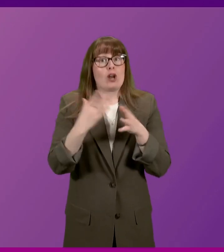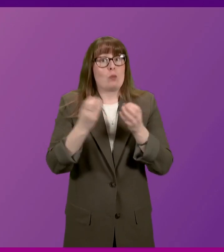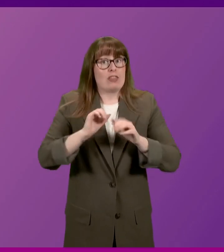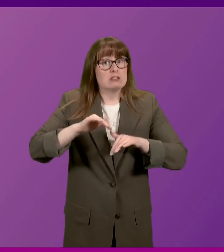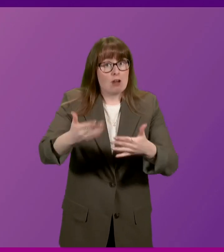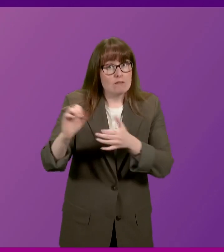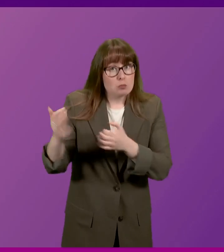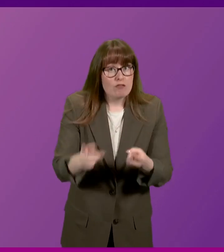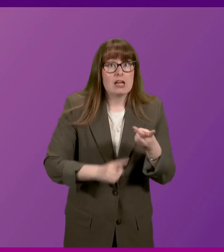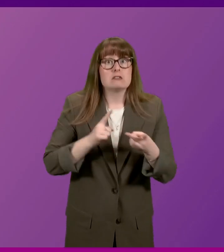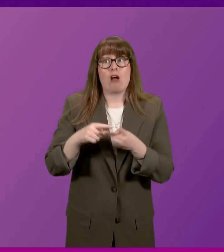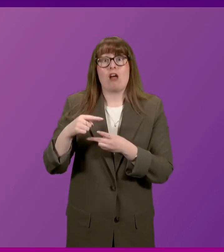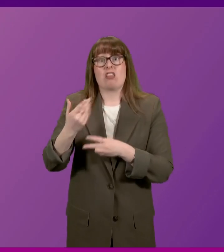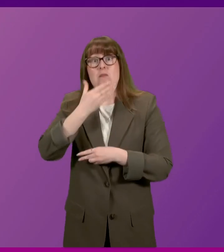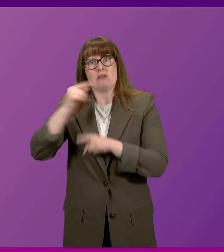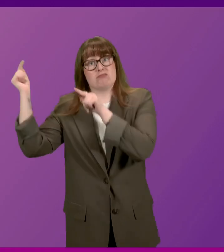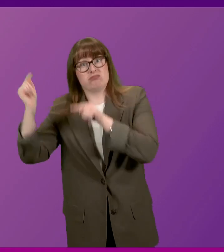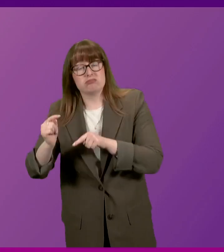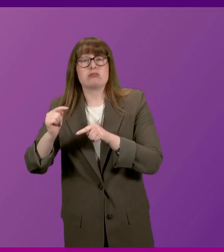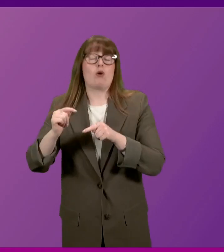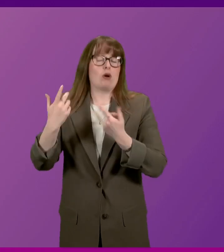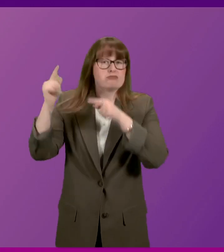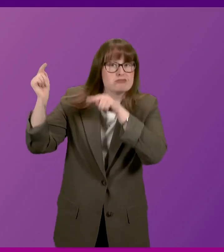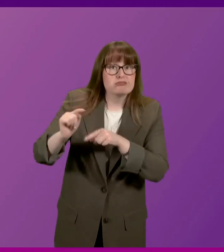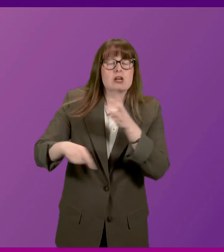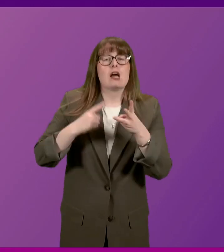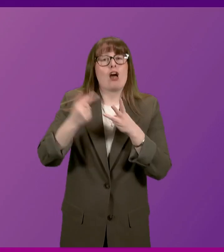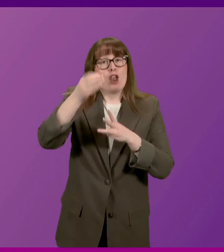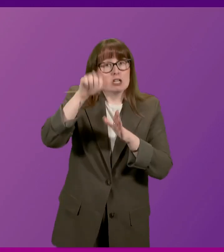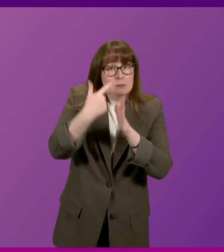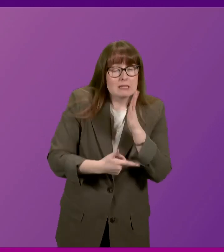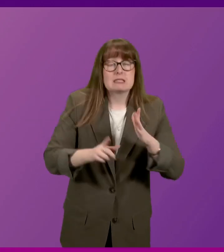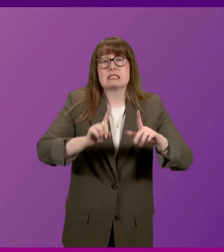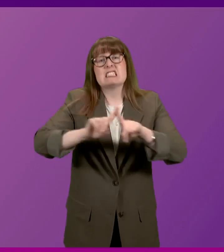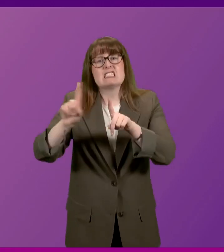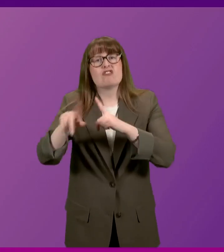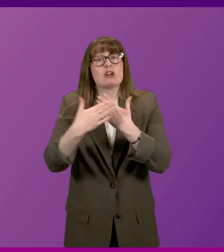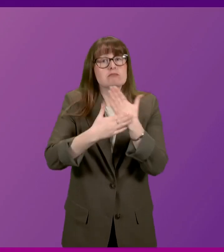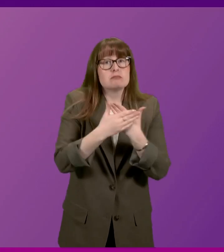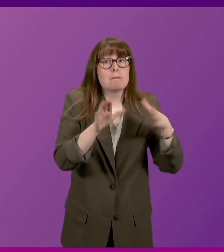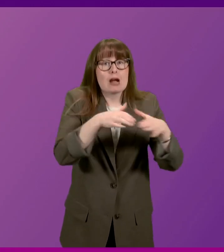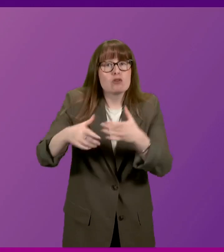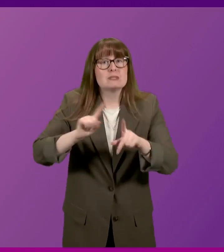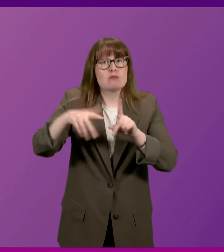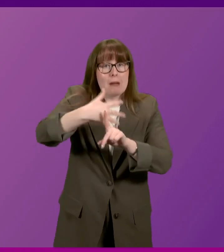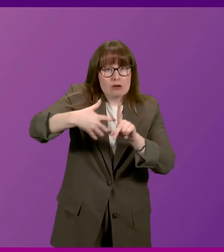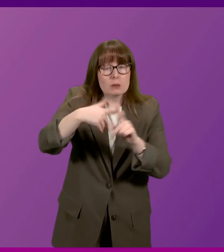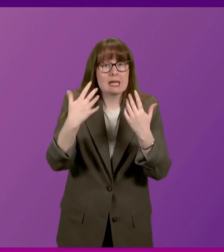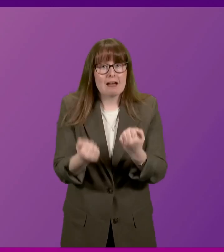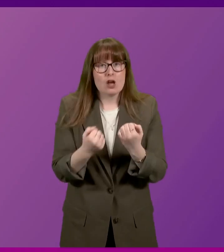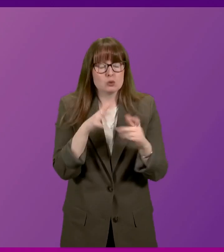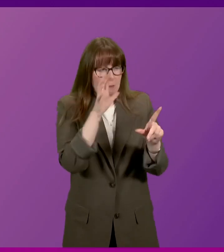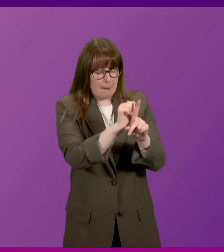with perpetrators, with people with learning disabilities, with people from different racial and ethnic minority backgrounds, to try and identify, well, where